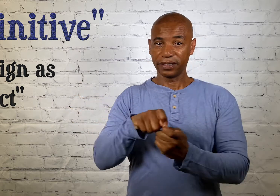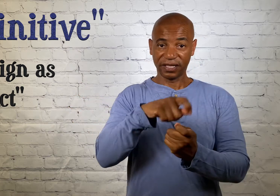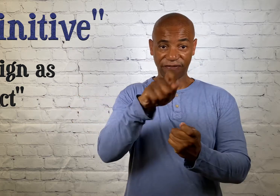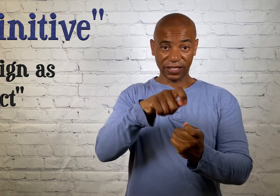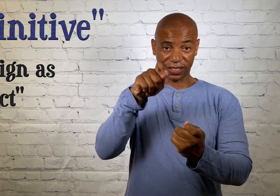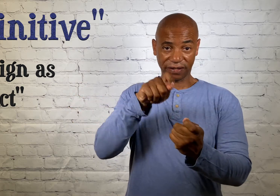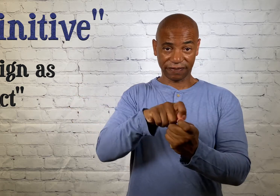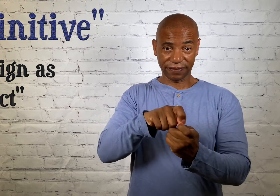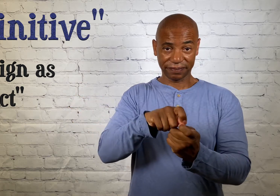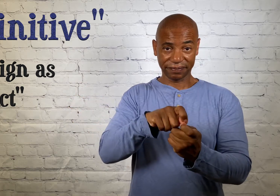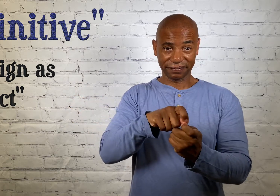Definitive.